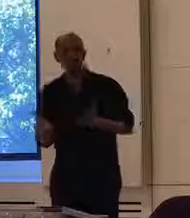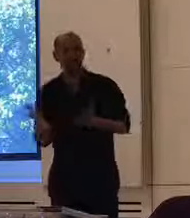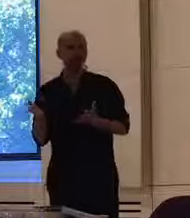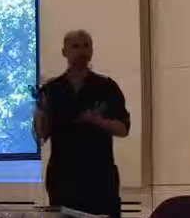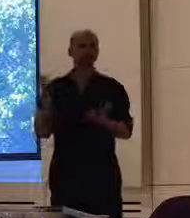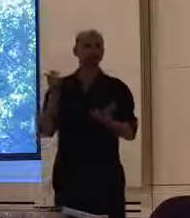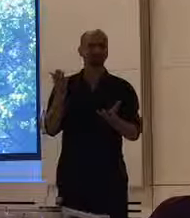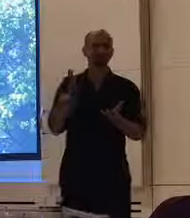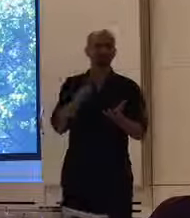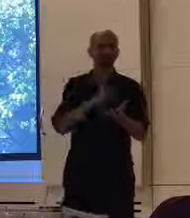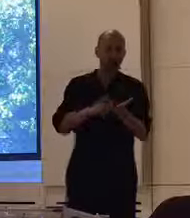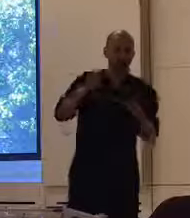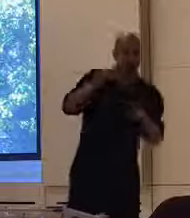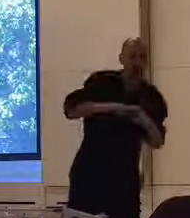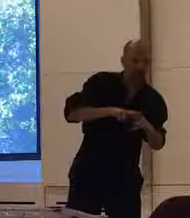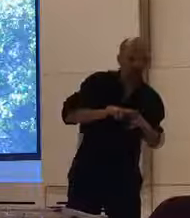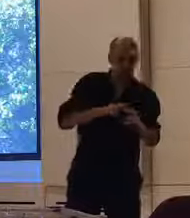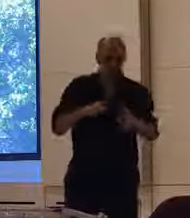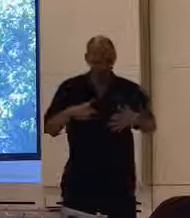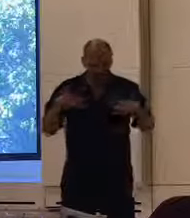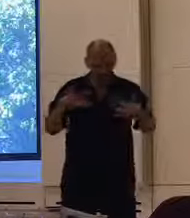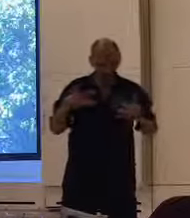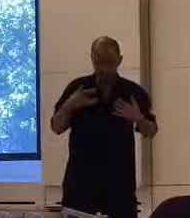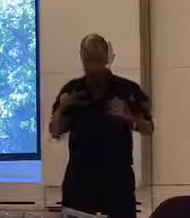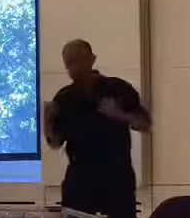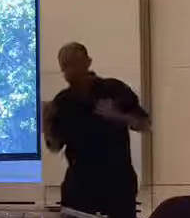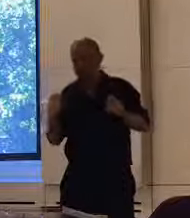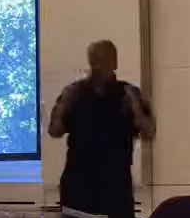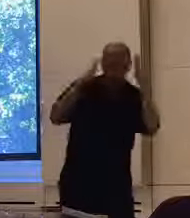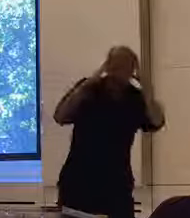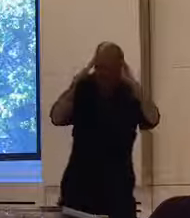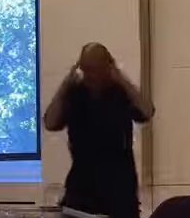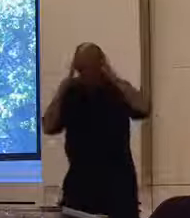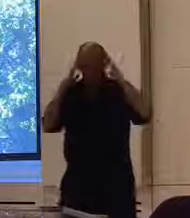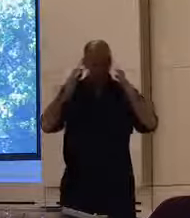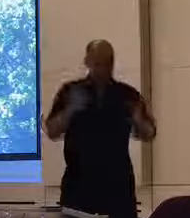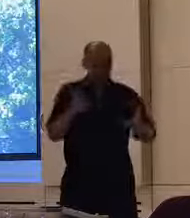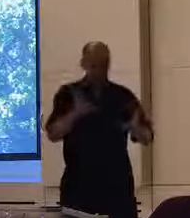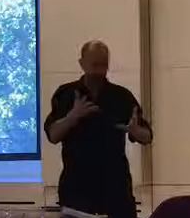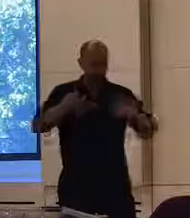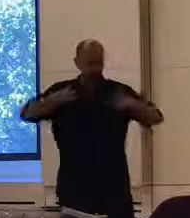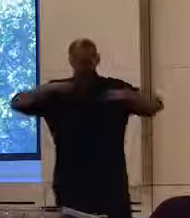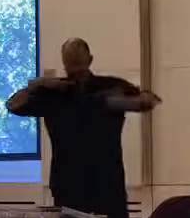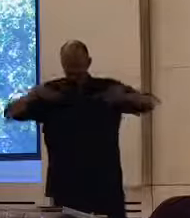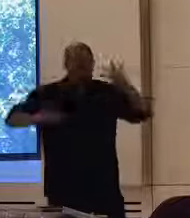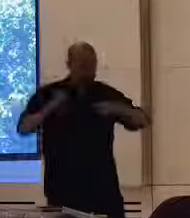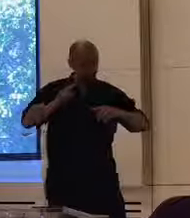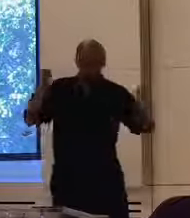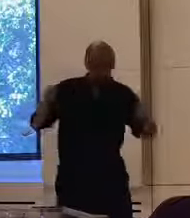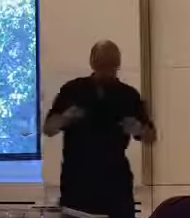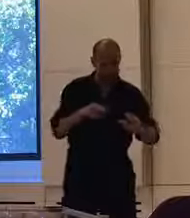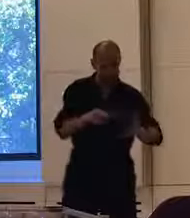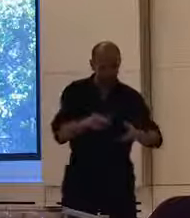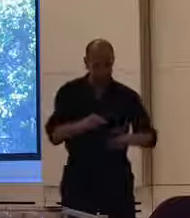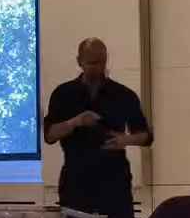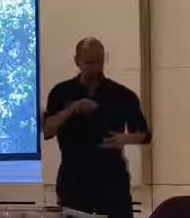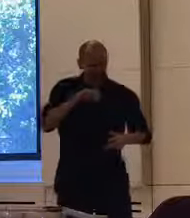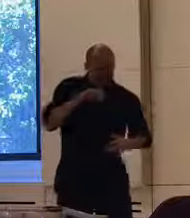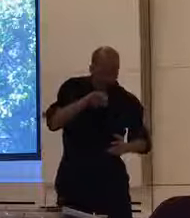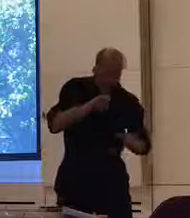So, of course, parents feel torn. Should I sign? Should I not?